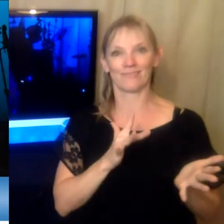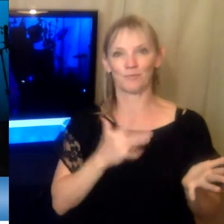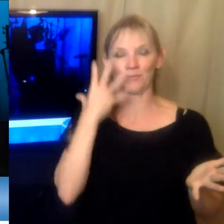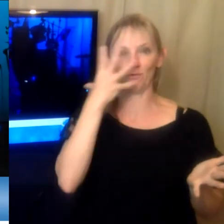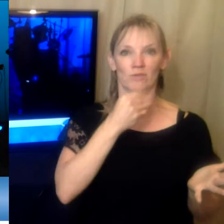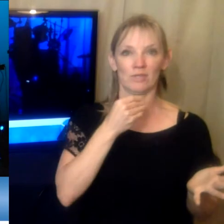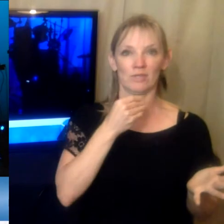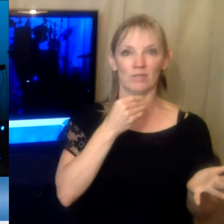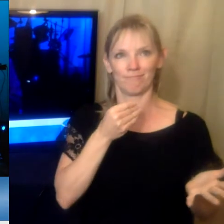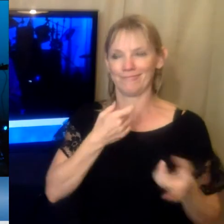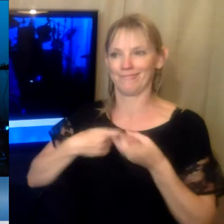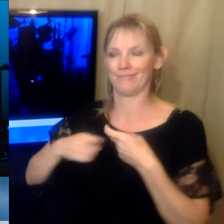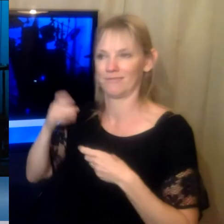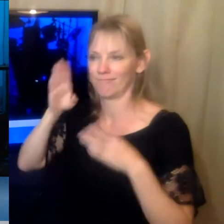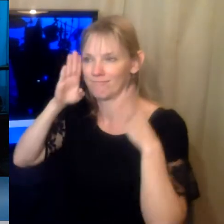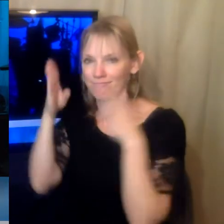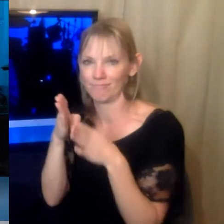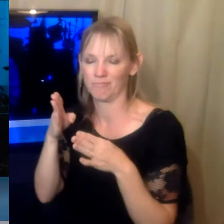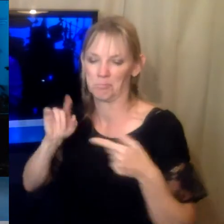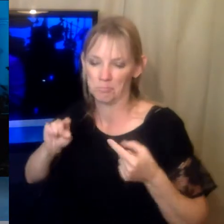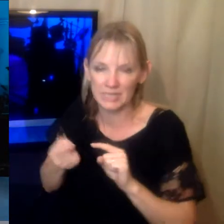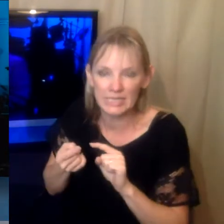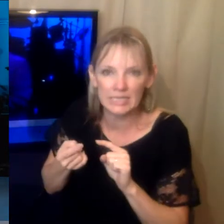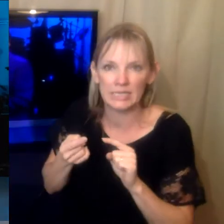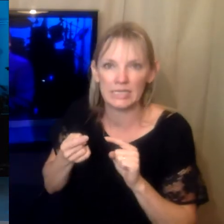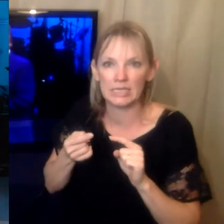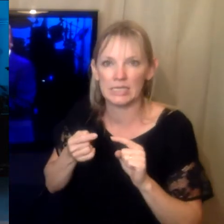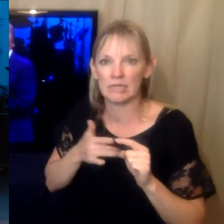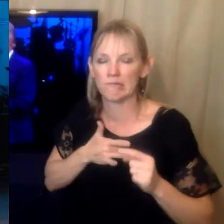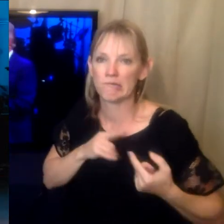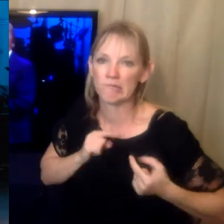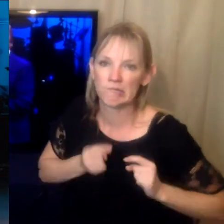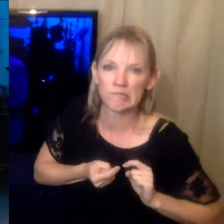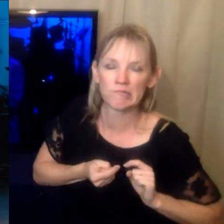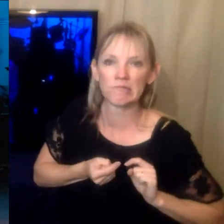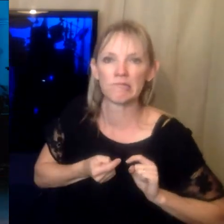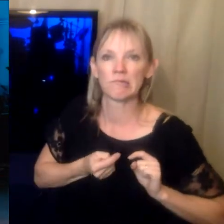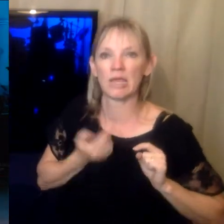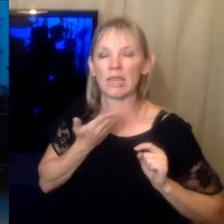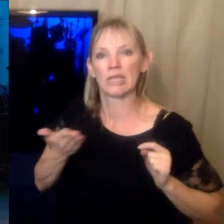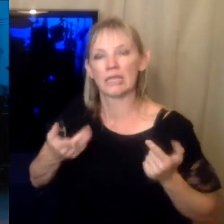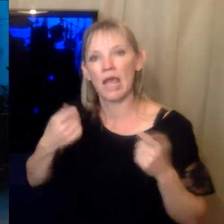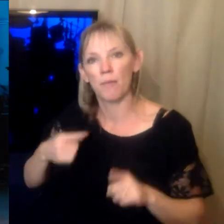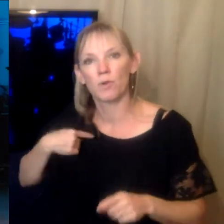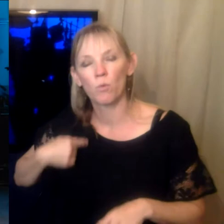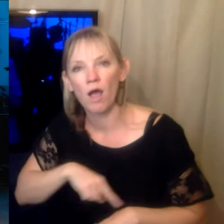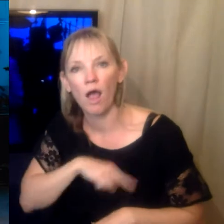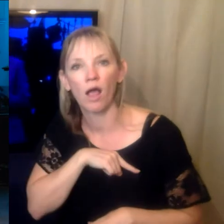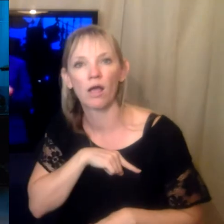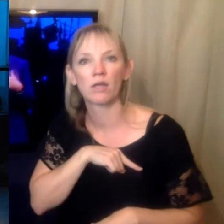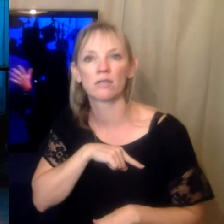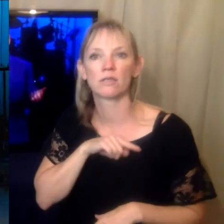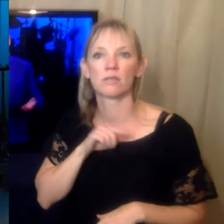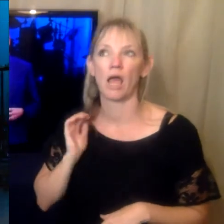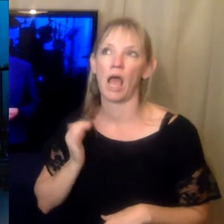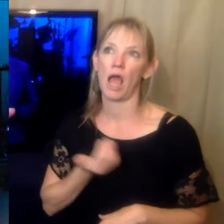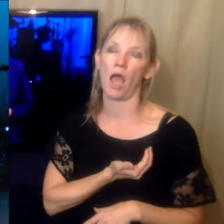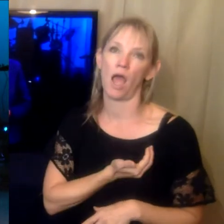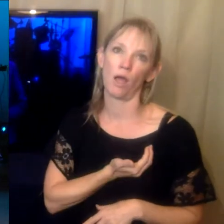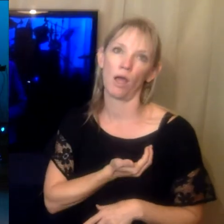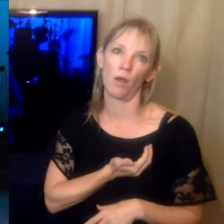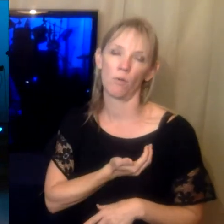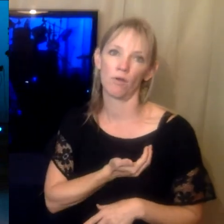by the pain and the sense of wounds and things that happen to us or that our own